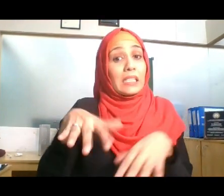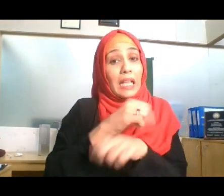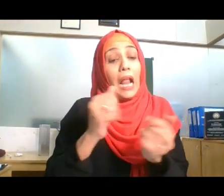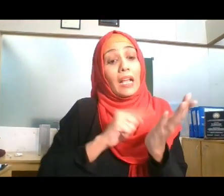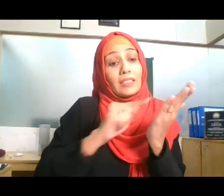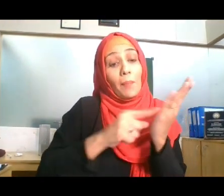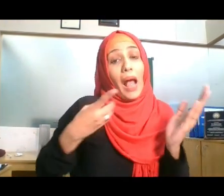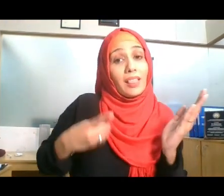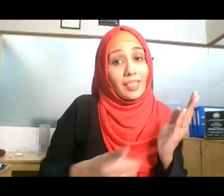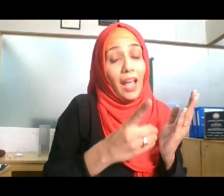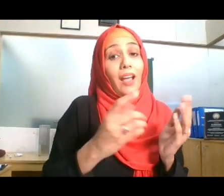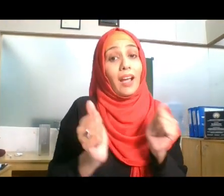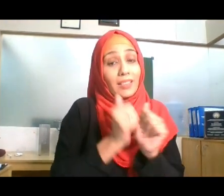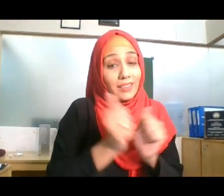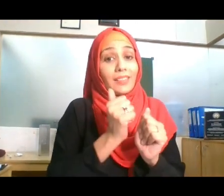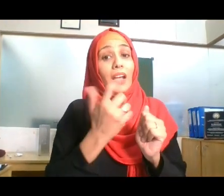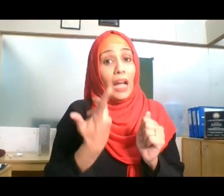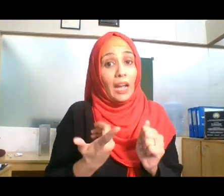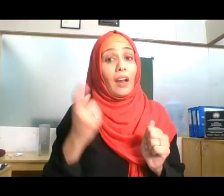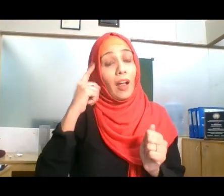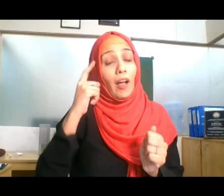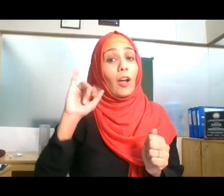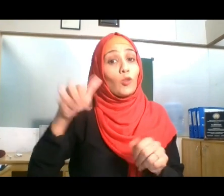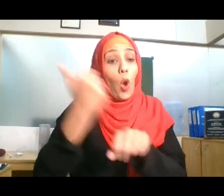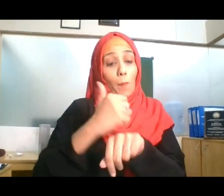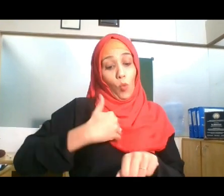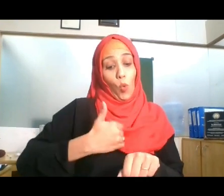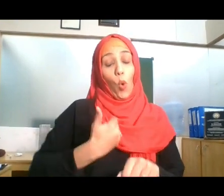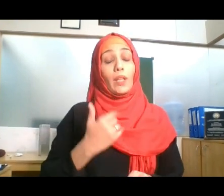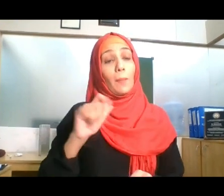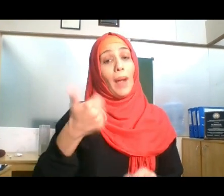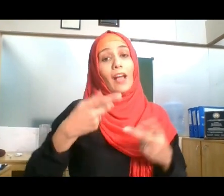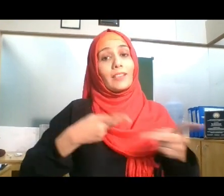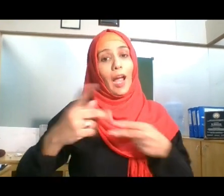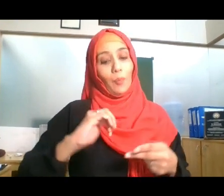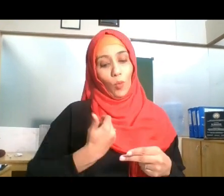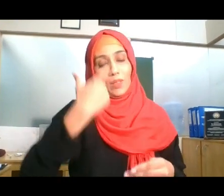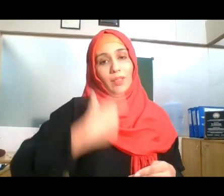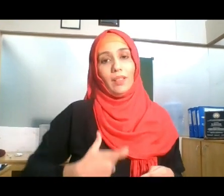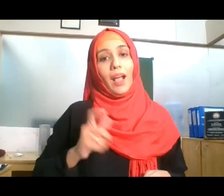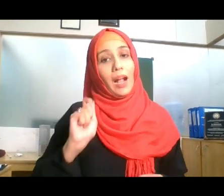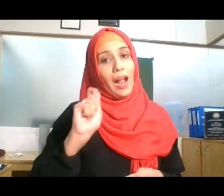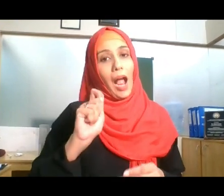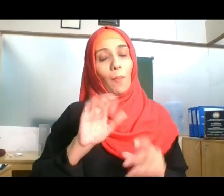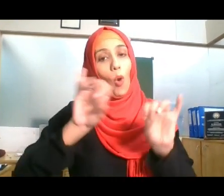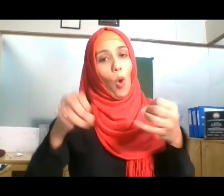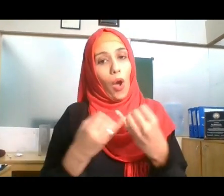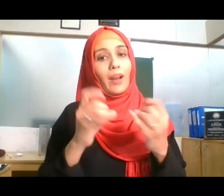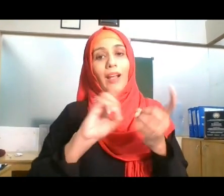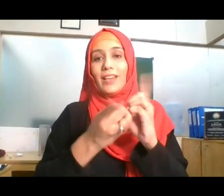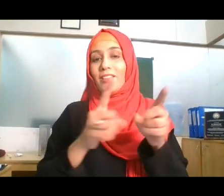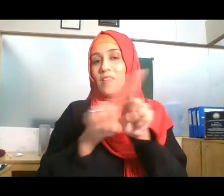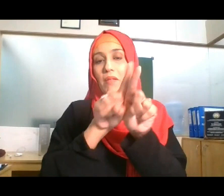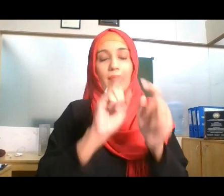perhaps be able to employ themselves or train themselves to work for employment to sustain